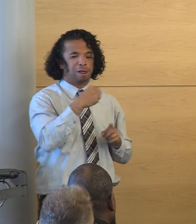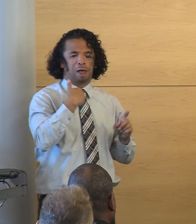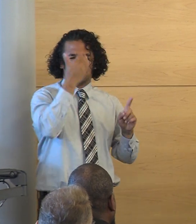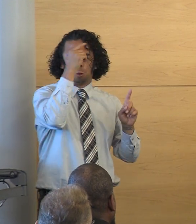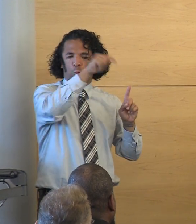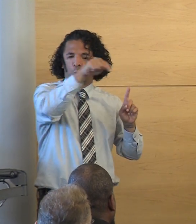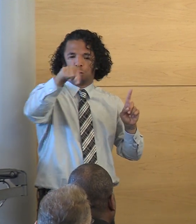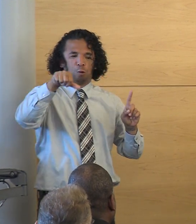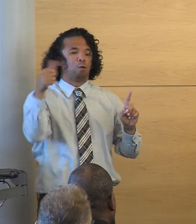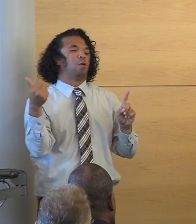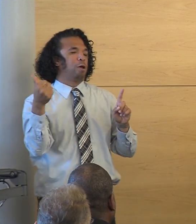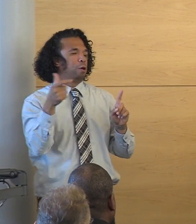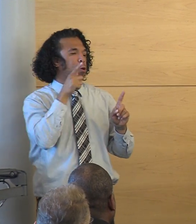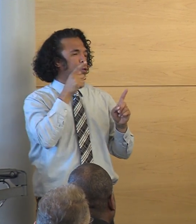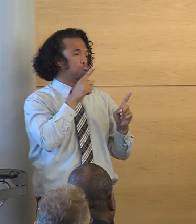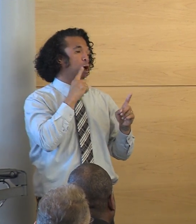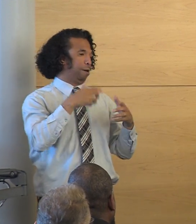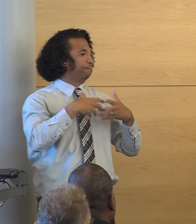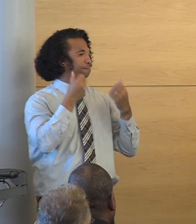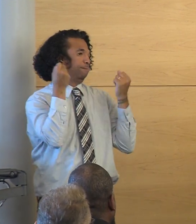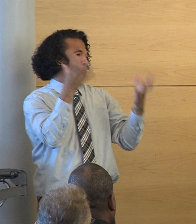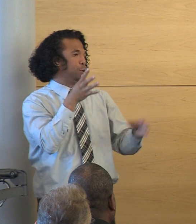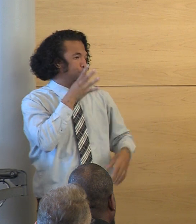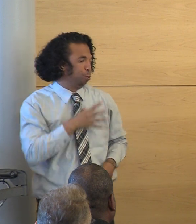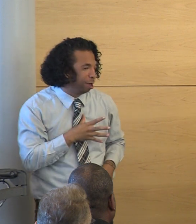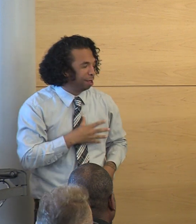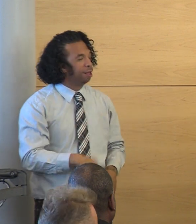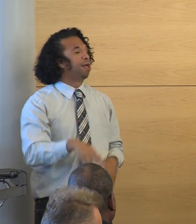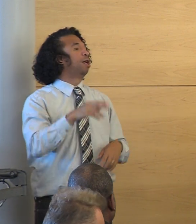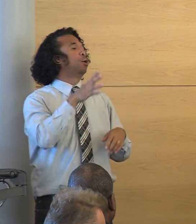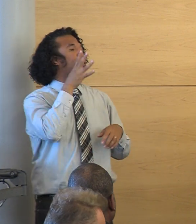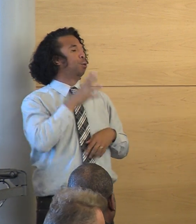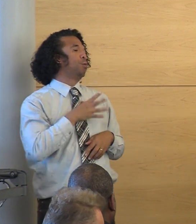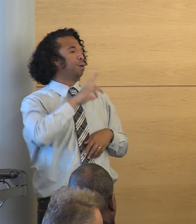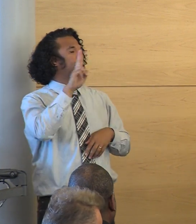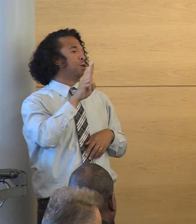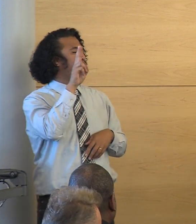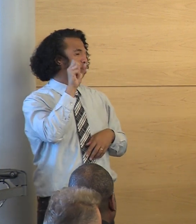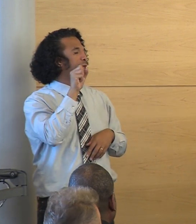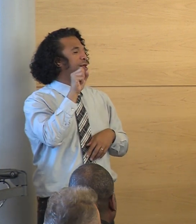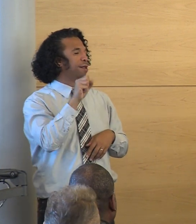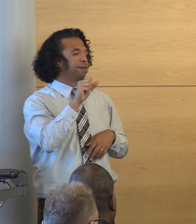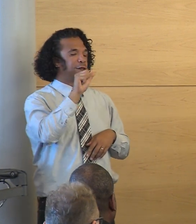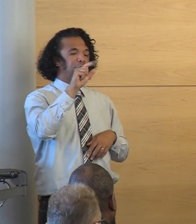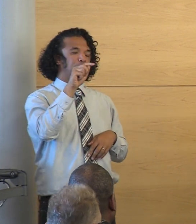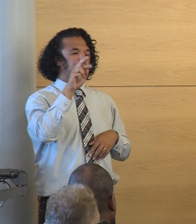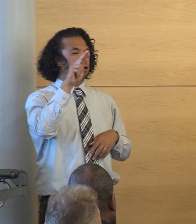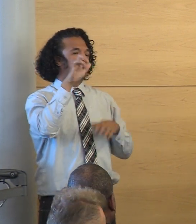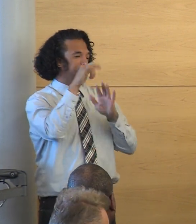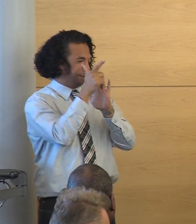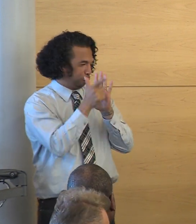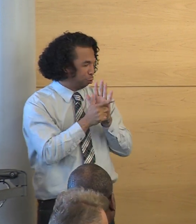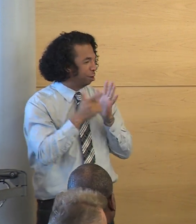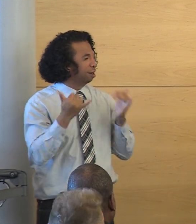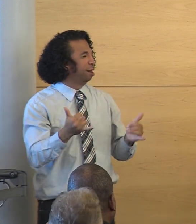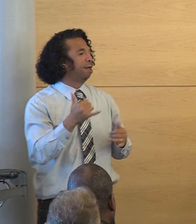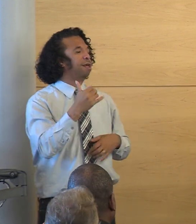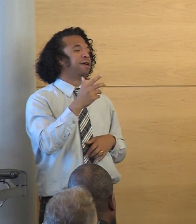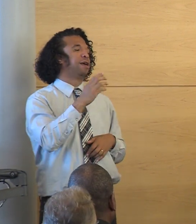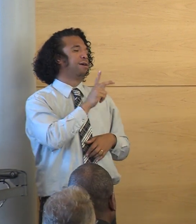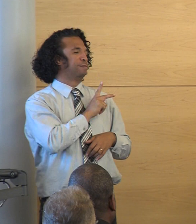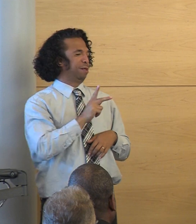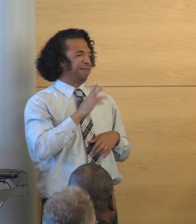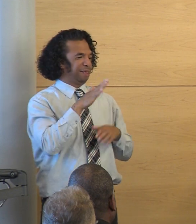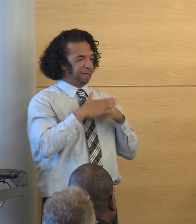well, that is predominantly woman. We have a woman United States attorney right now. We have a woman King County sheriff. And it's not just